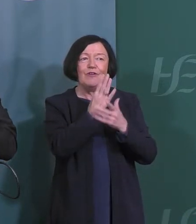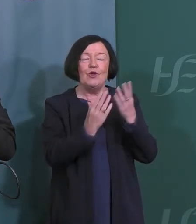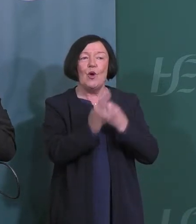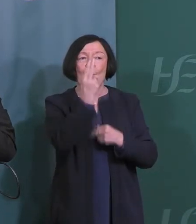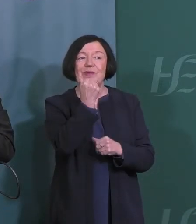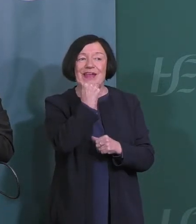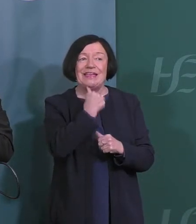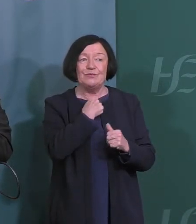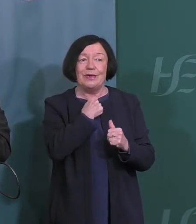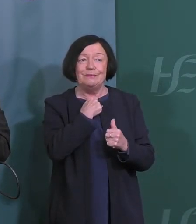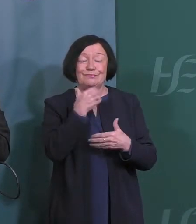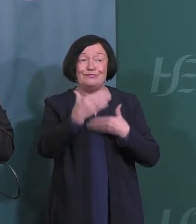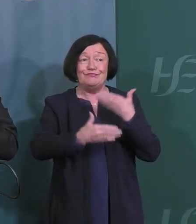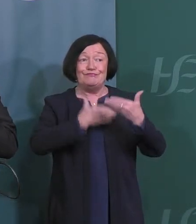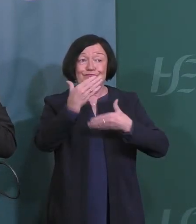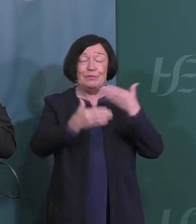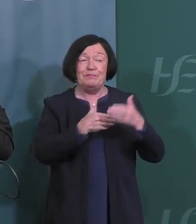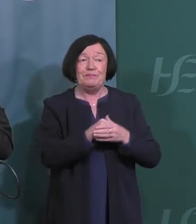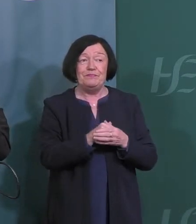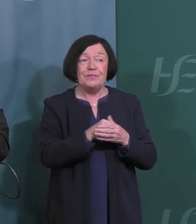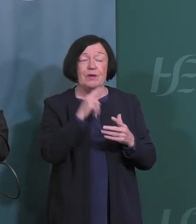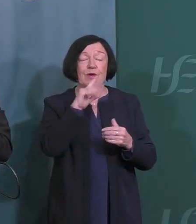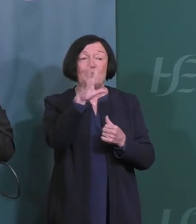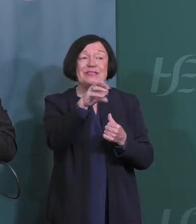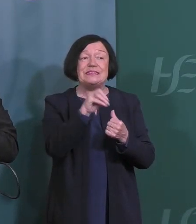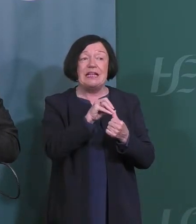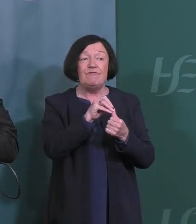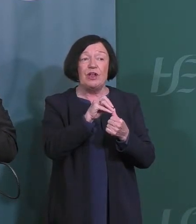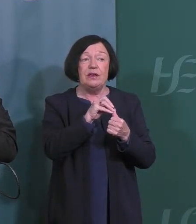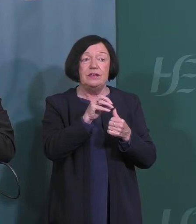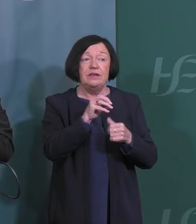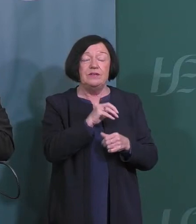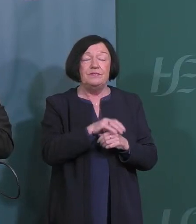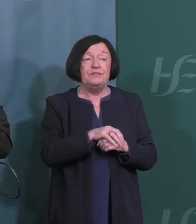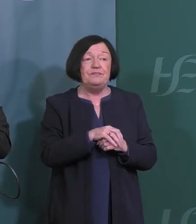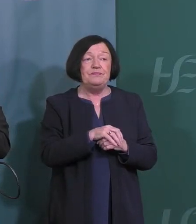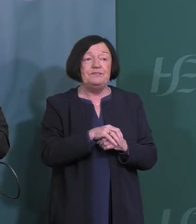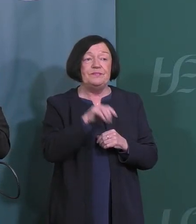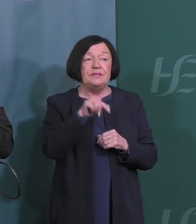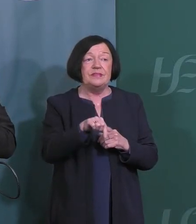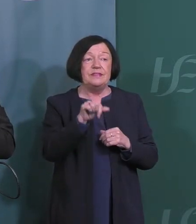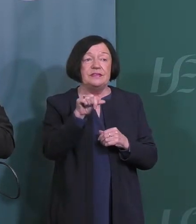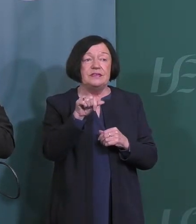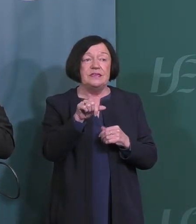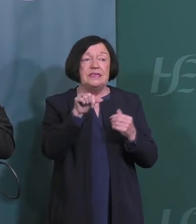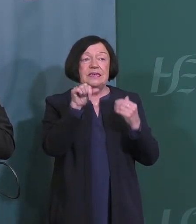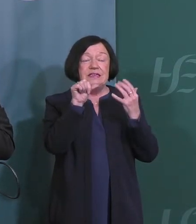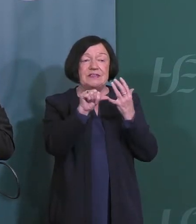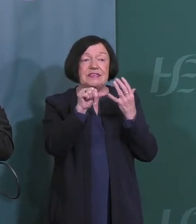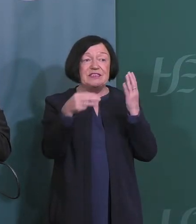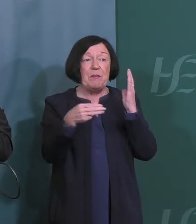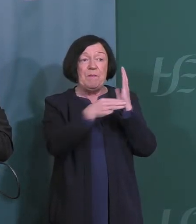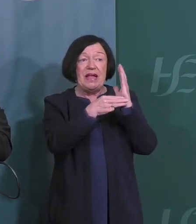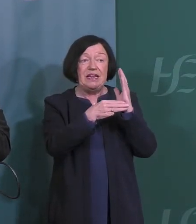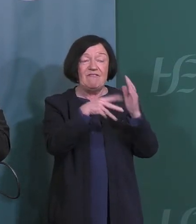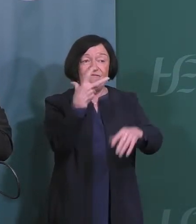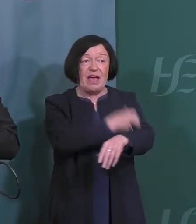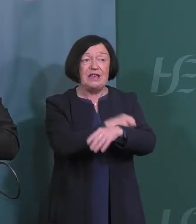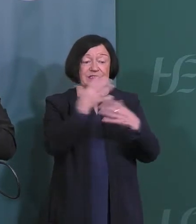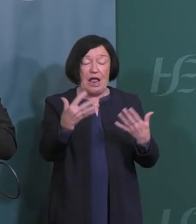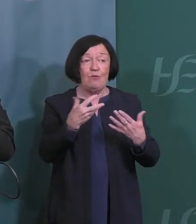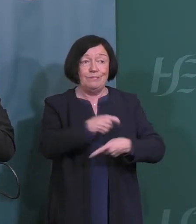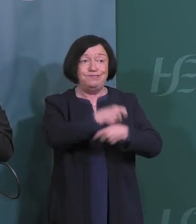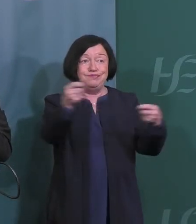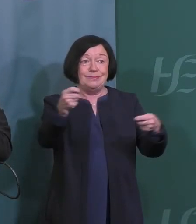updates we want to give you. But specifically in relation to the 6 millionth vaccine that we know has been